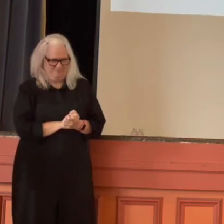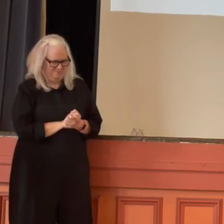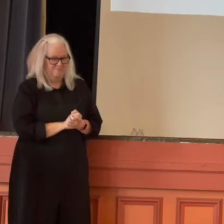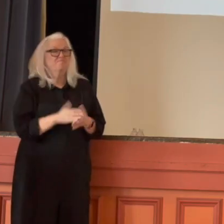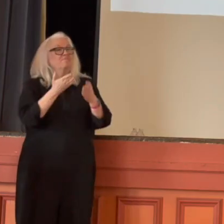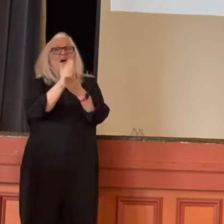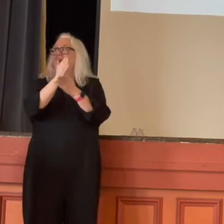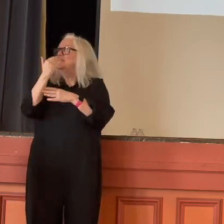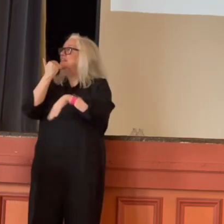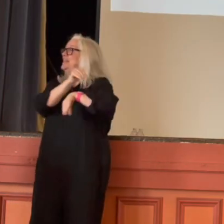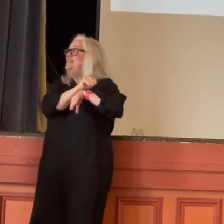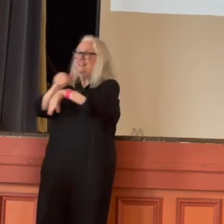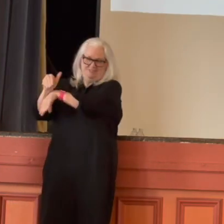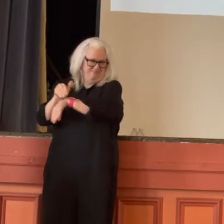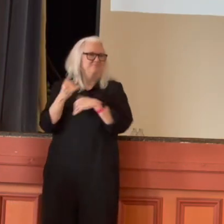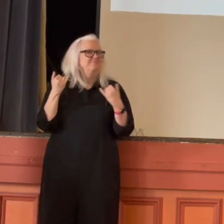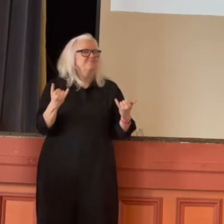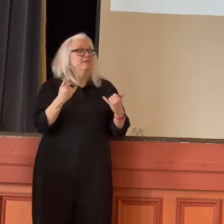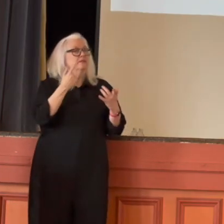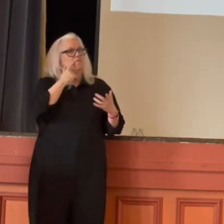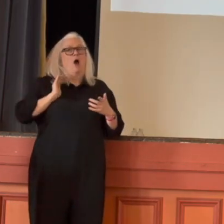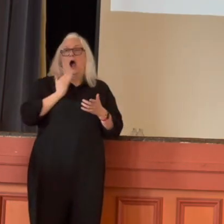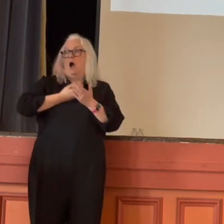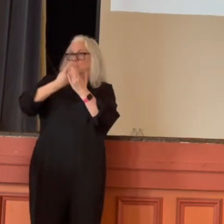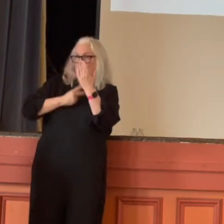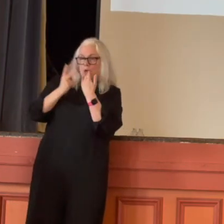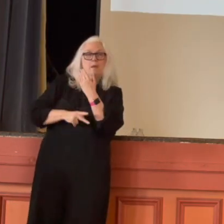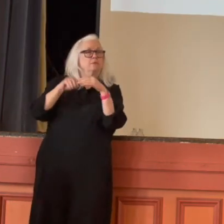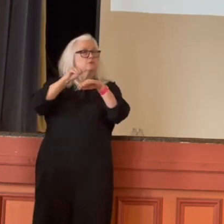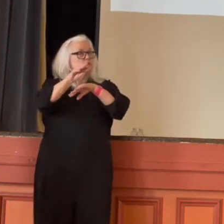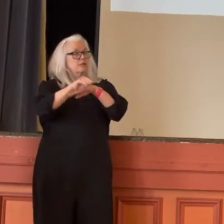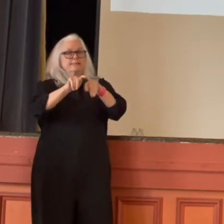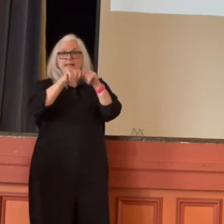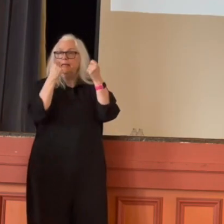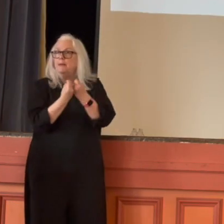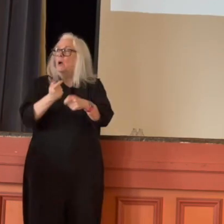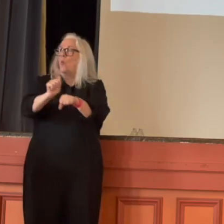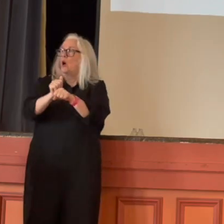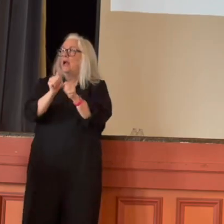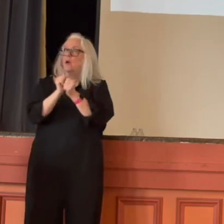All right, good evening. On behalf of the program consultant team working with